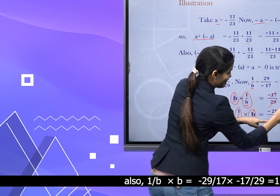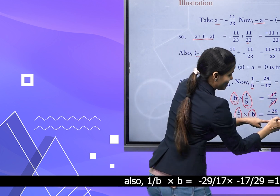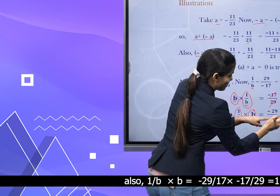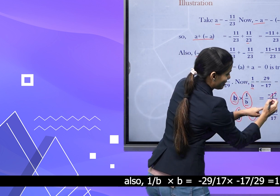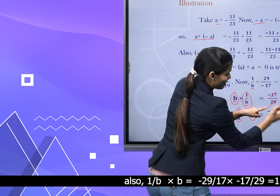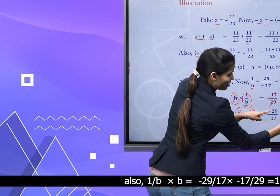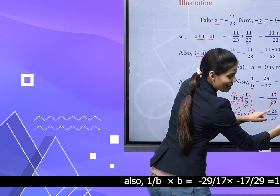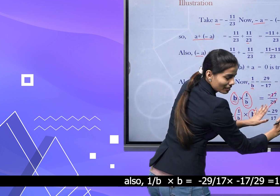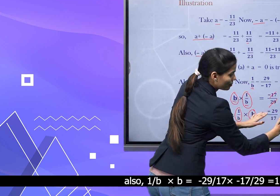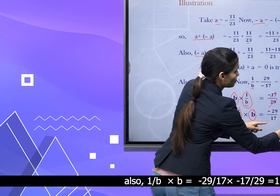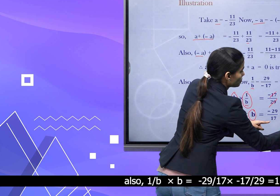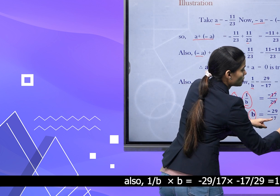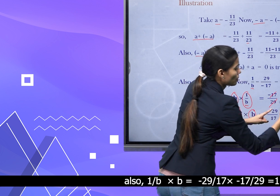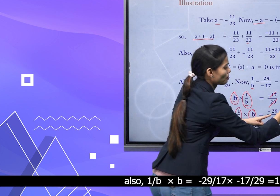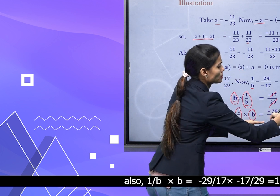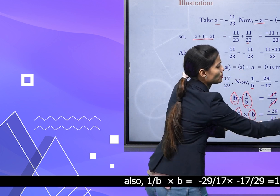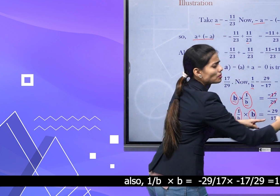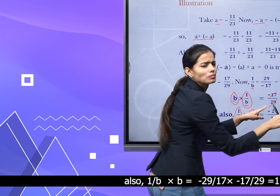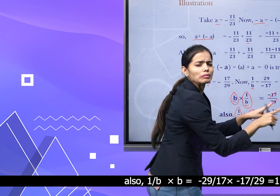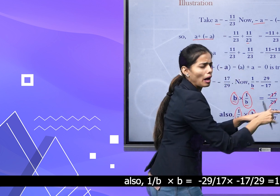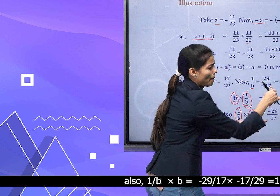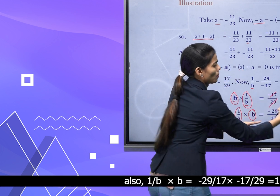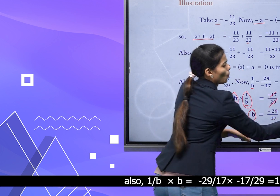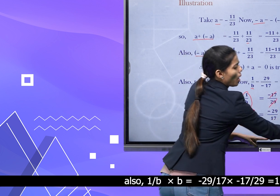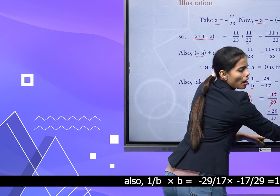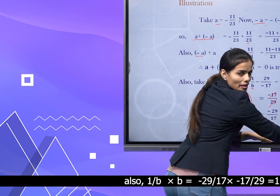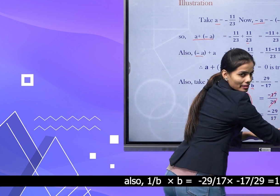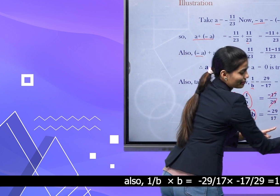29 is equal to 1.